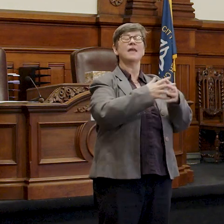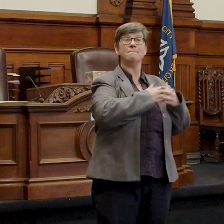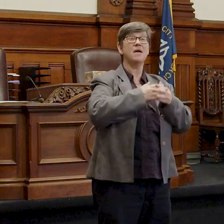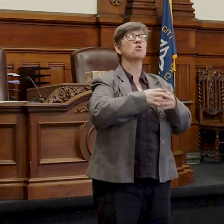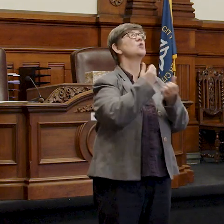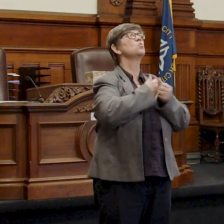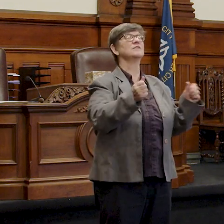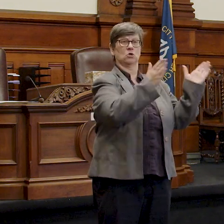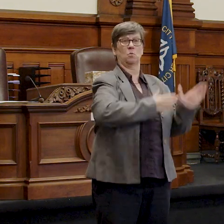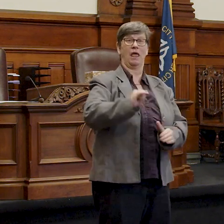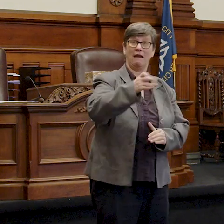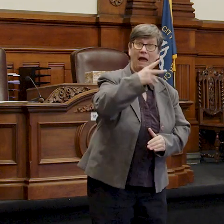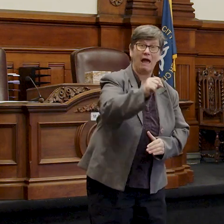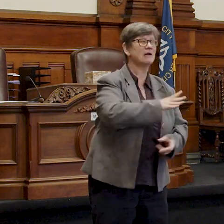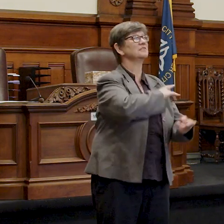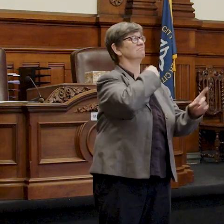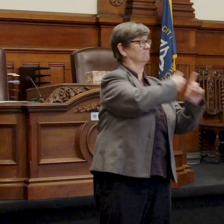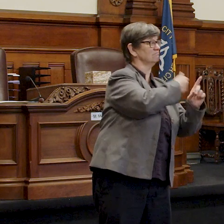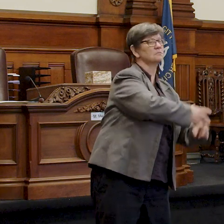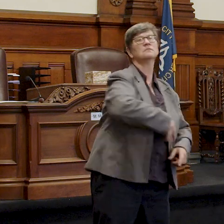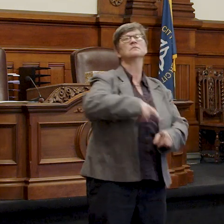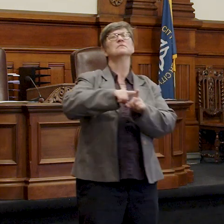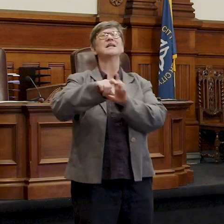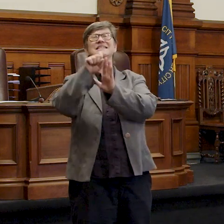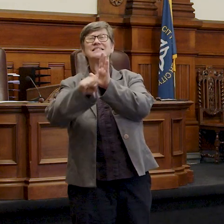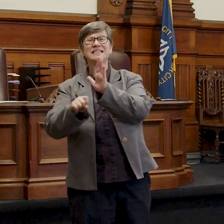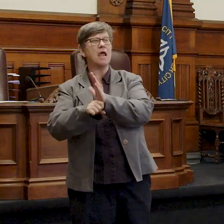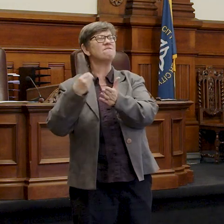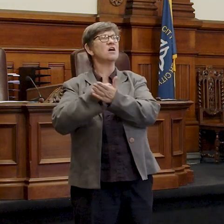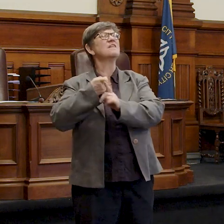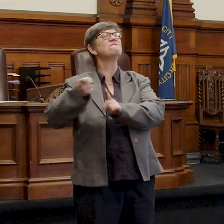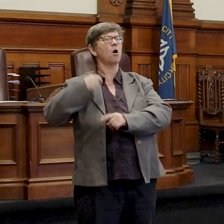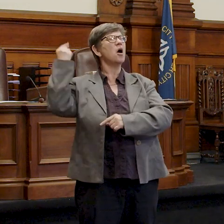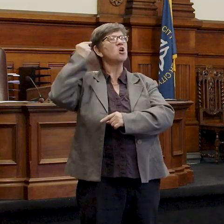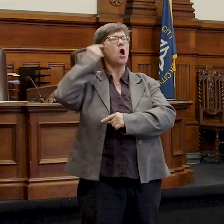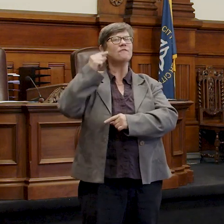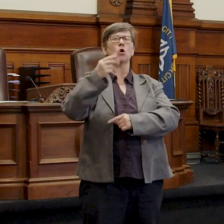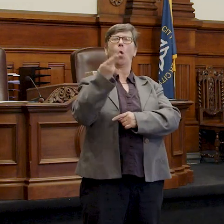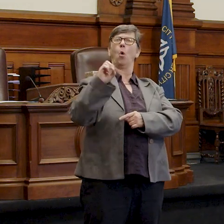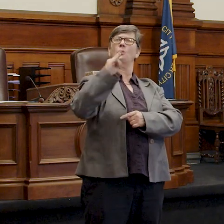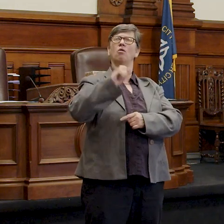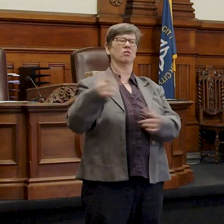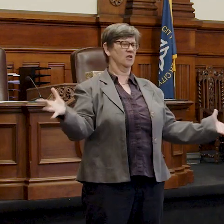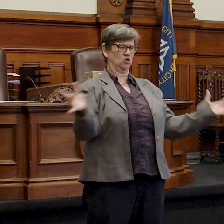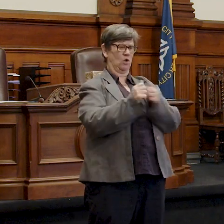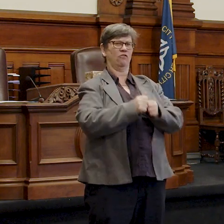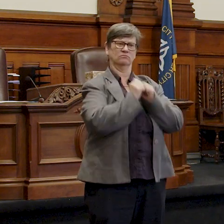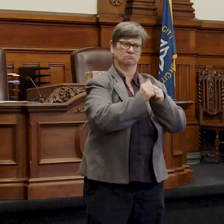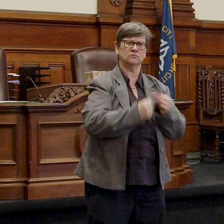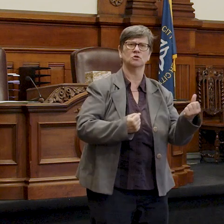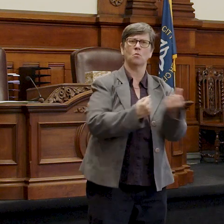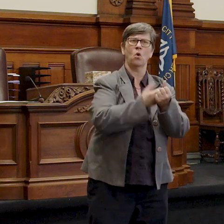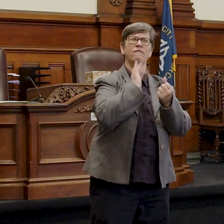and the tremendous support of state funding from Governor Kathy Hochul. I am always happy to reiterate my deep gratitude to our